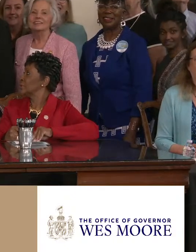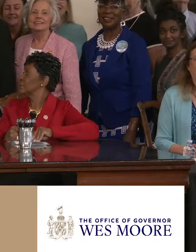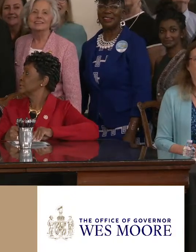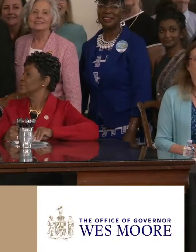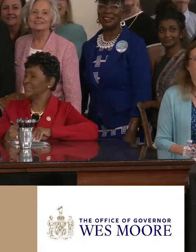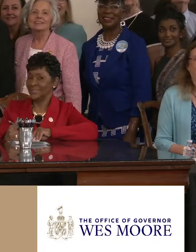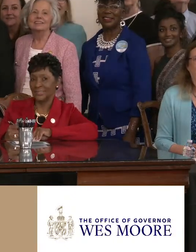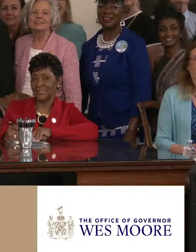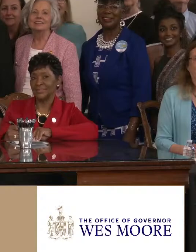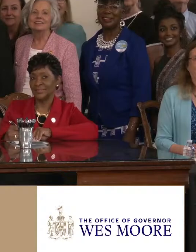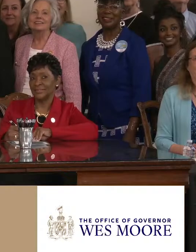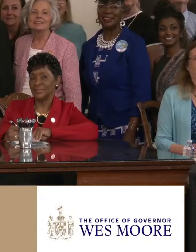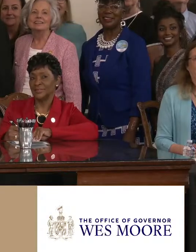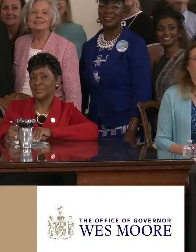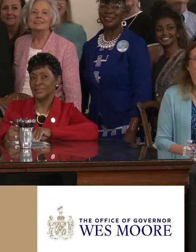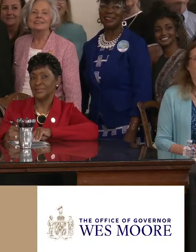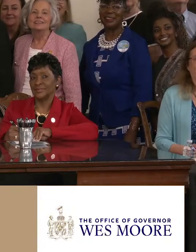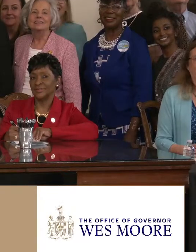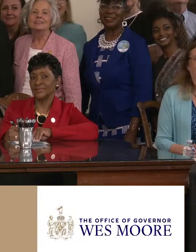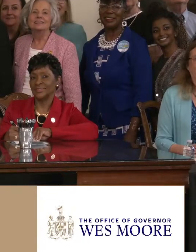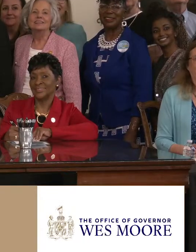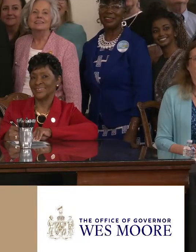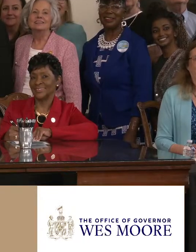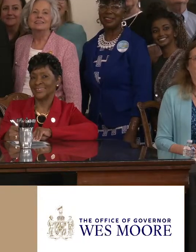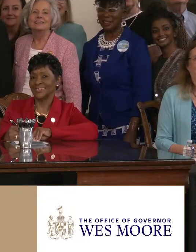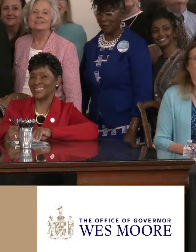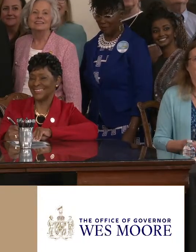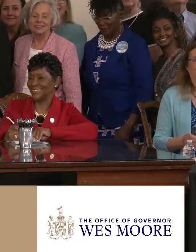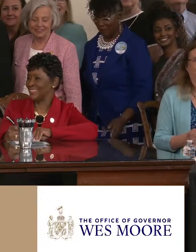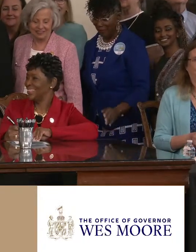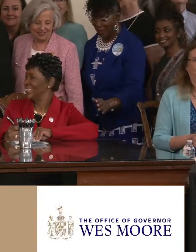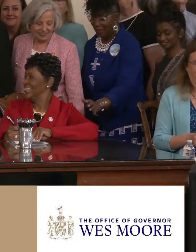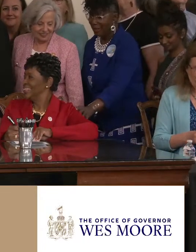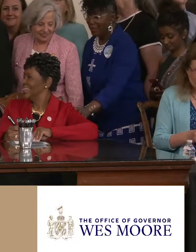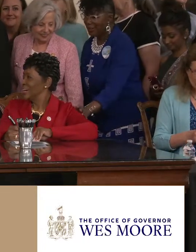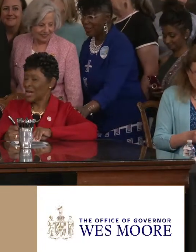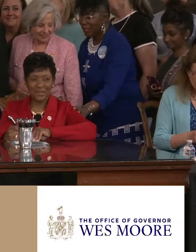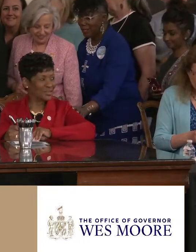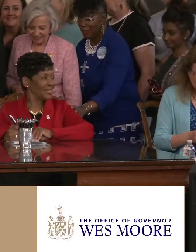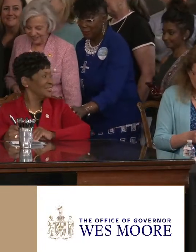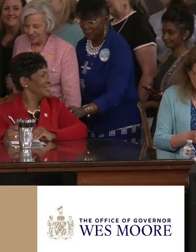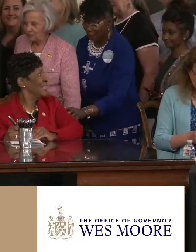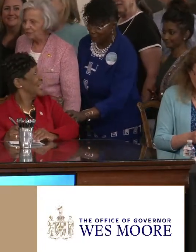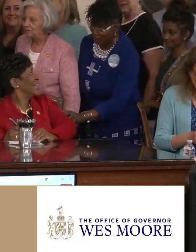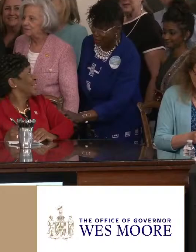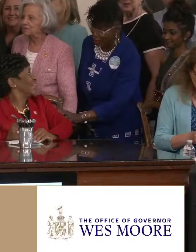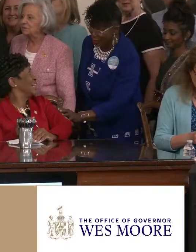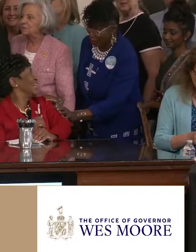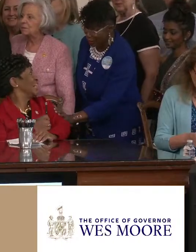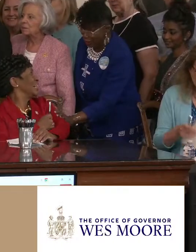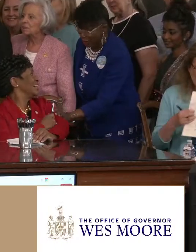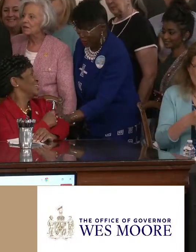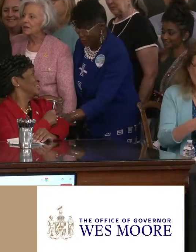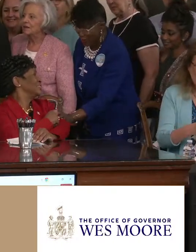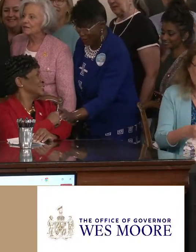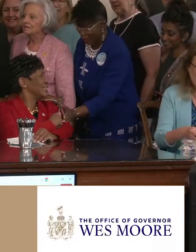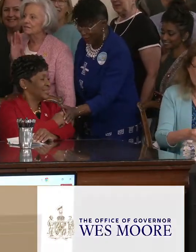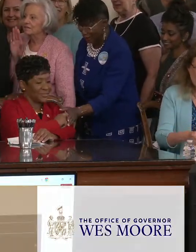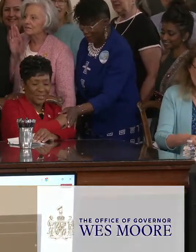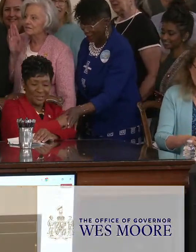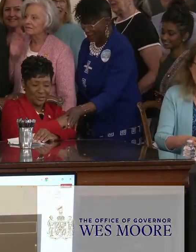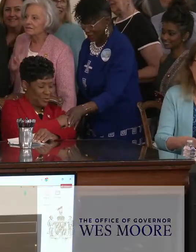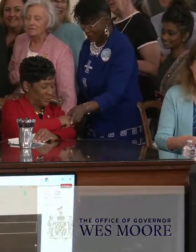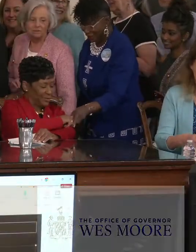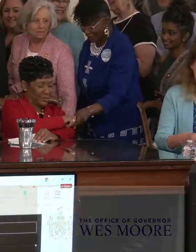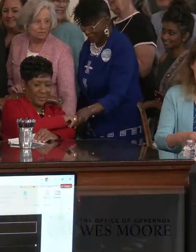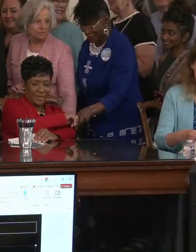you so much. Right here again. Oh yeah, we got you guys good. Thank you so very much. Please exit to your left. Or to your right. All